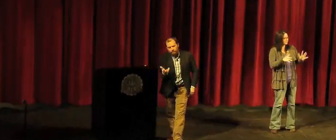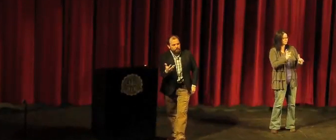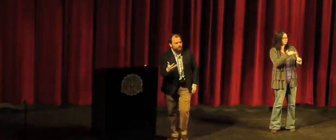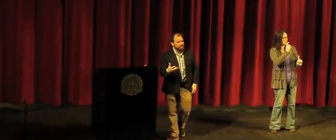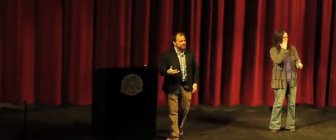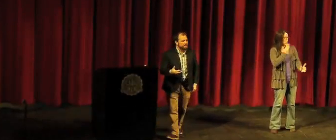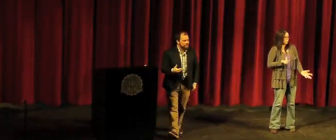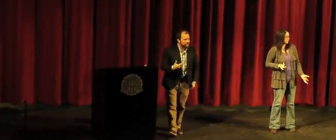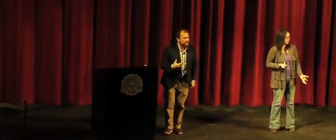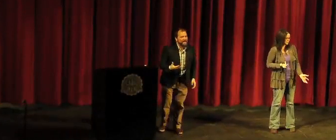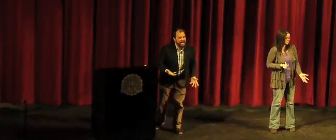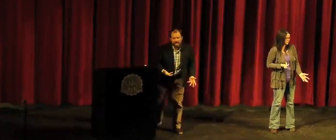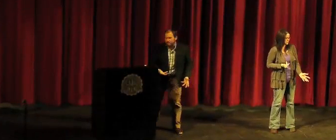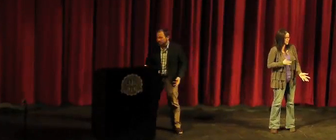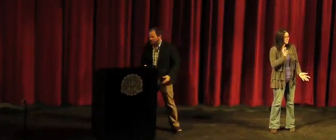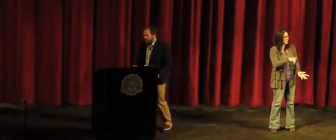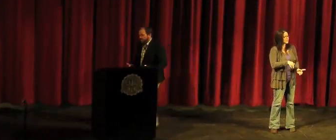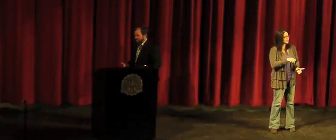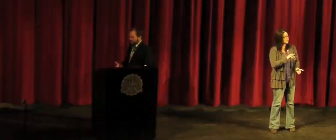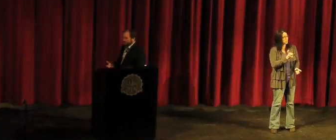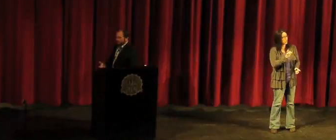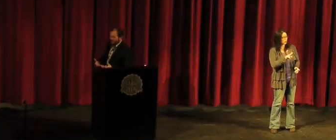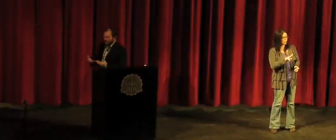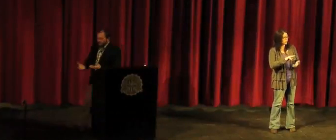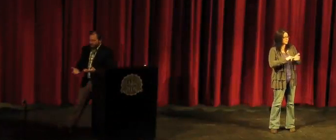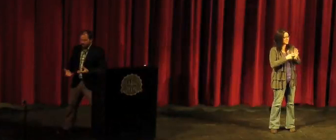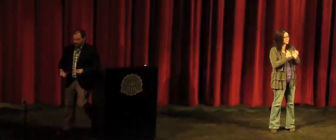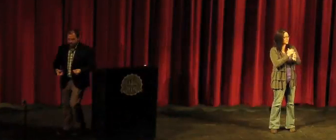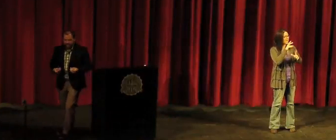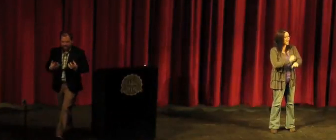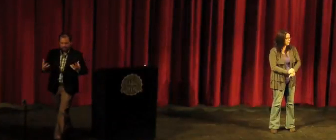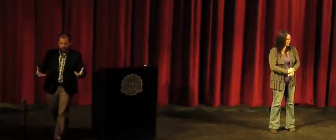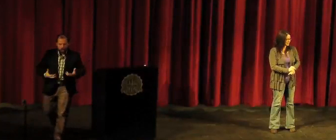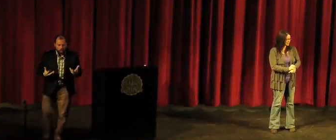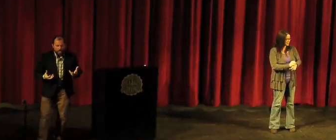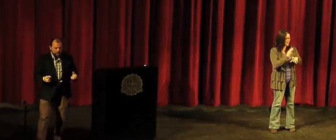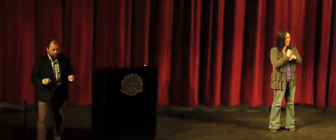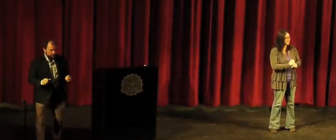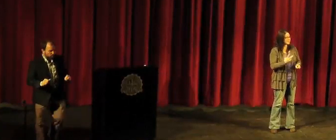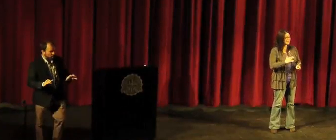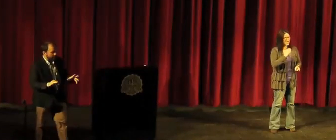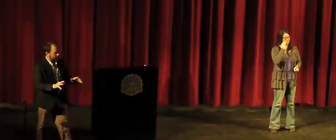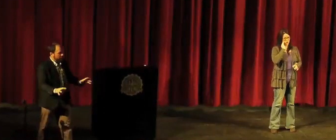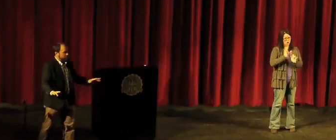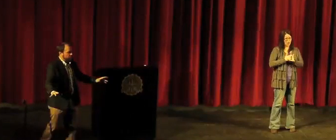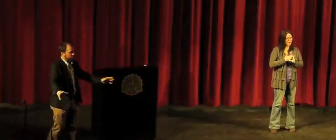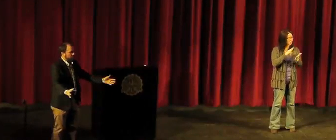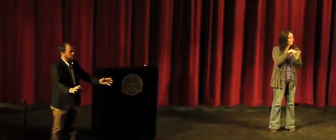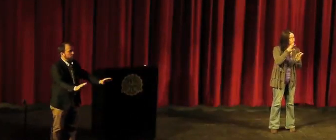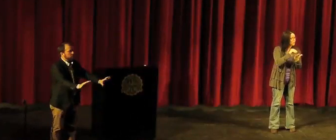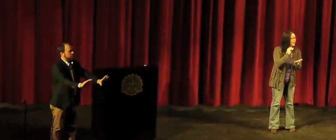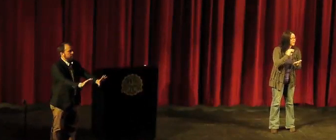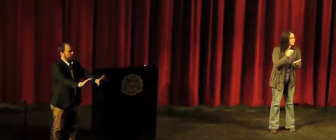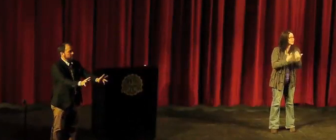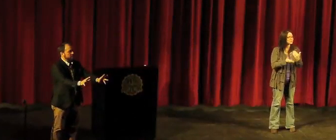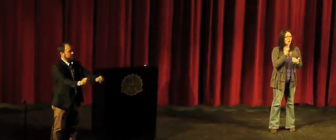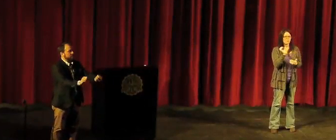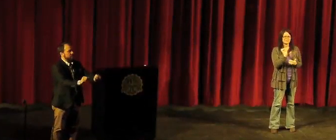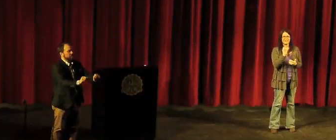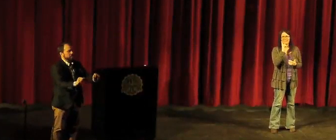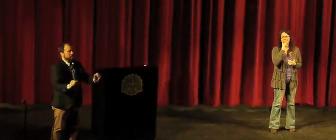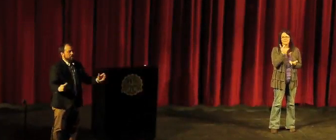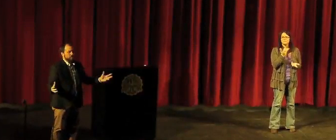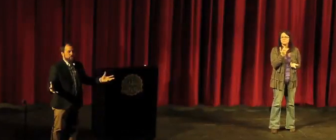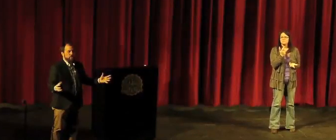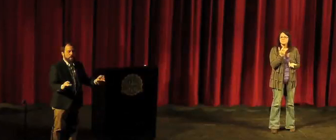kind of what Merleau-Ponty means by habit, that actually habit is a kind of know-how that we acquire. So it's almost like, think of it this